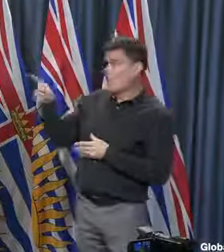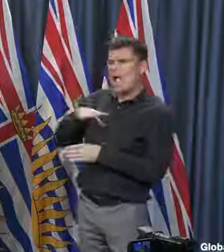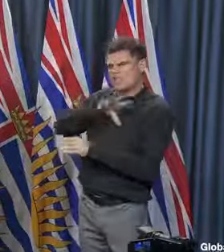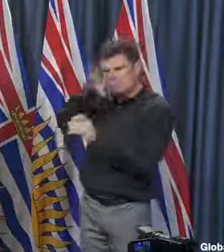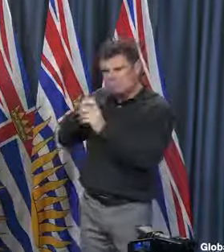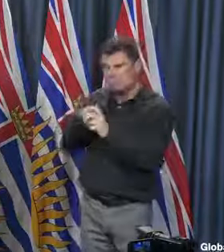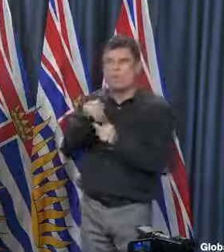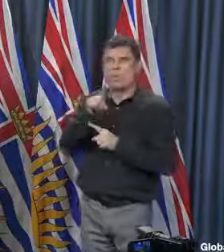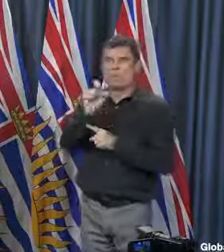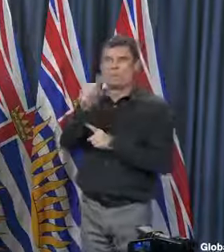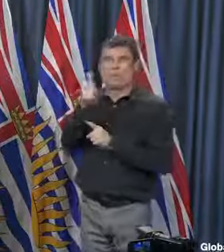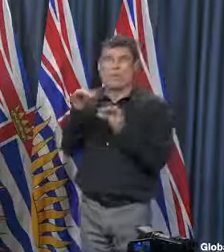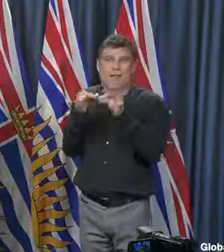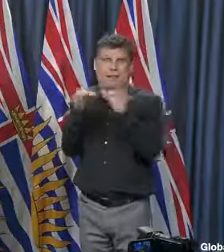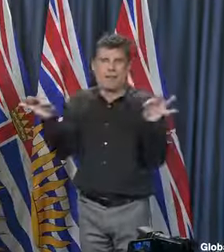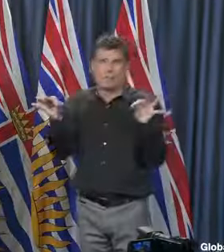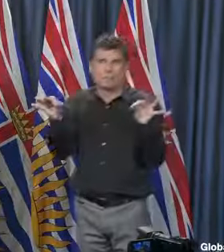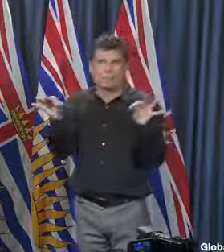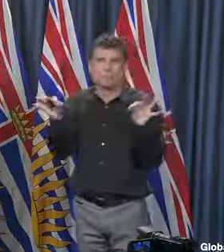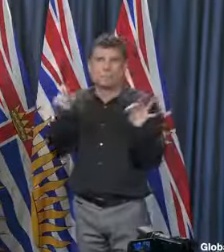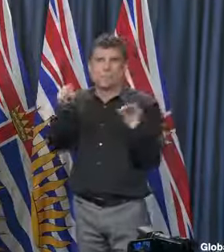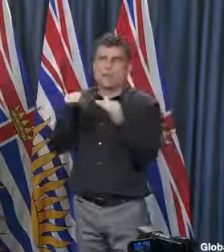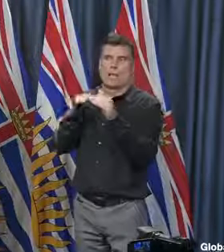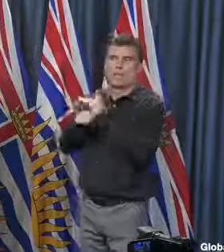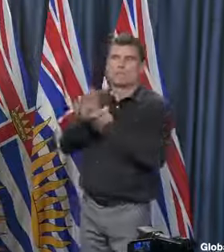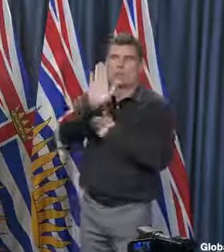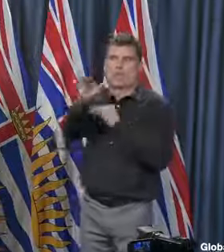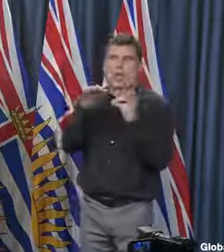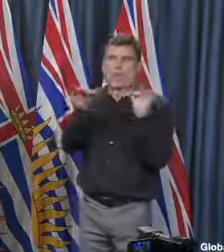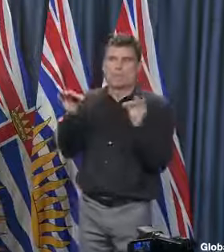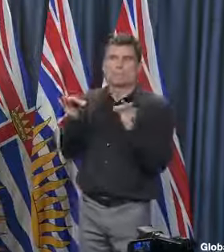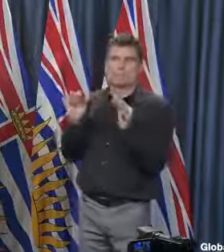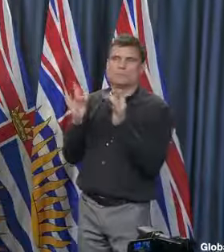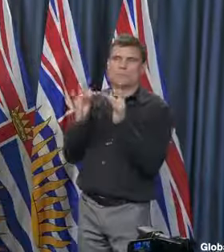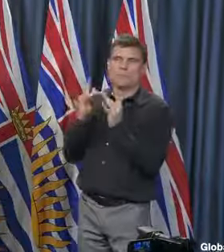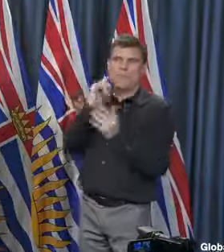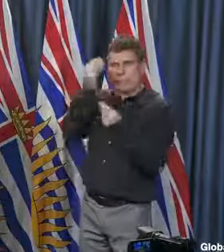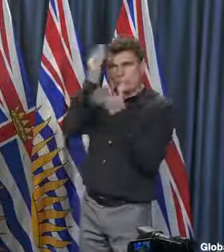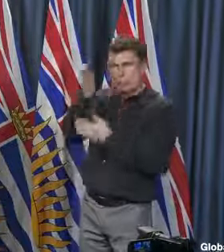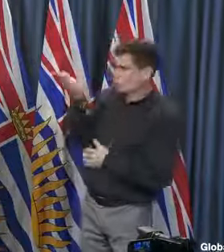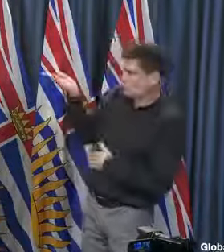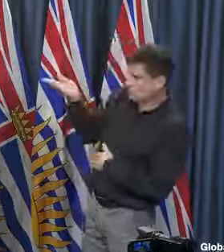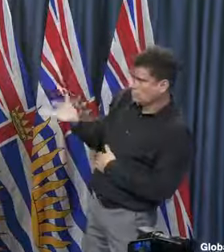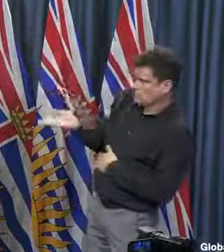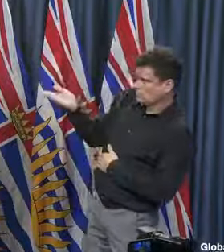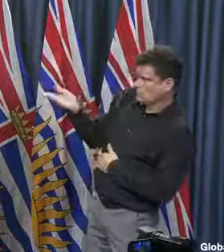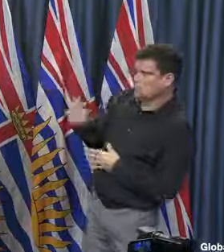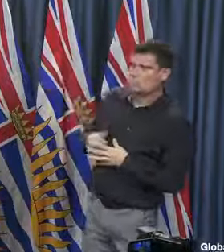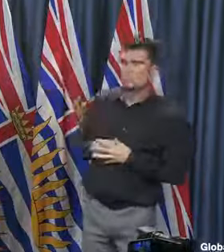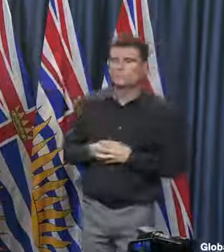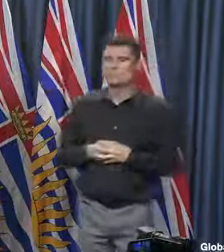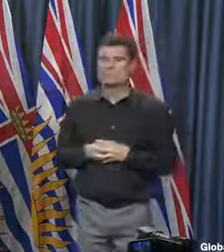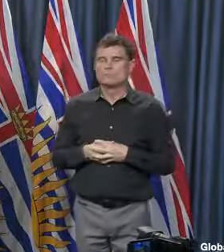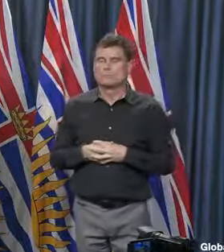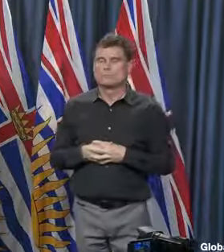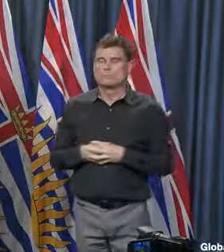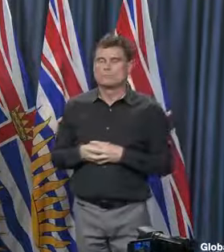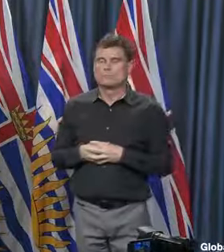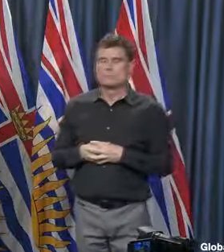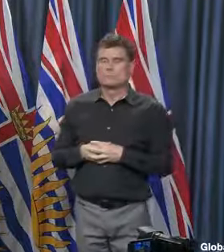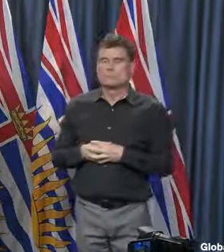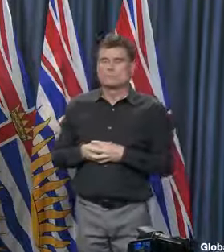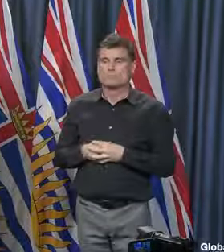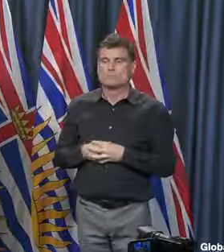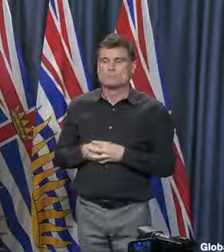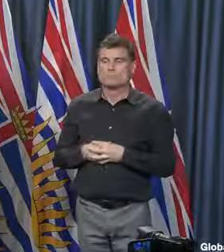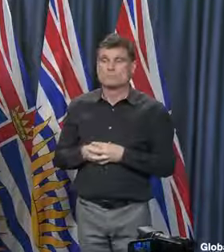significant measures both in the acute care system and the primary care system to ensure that we are ready as the situation